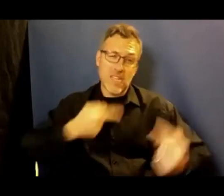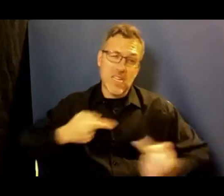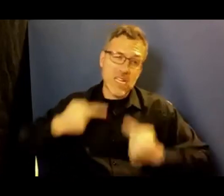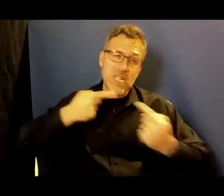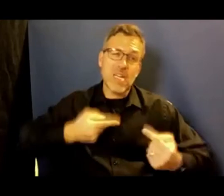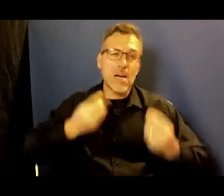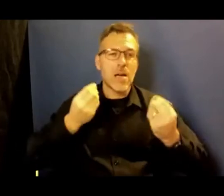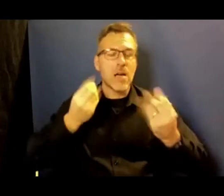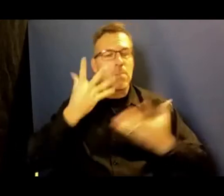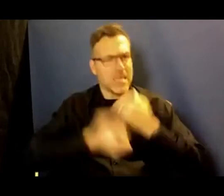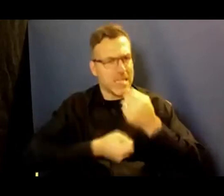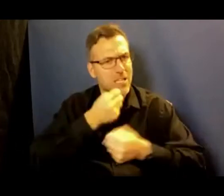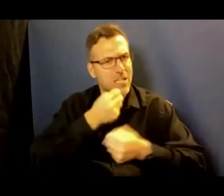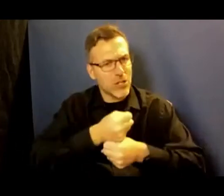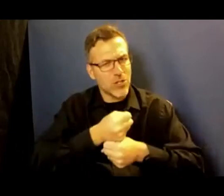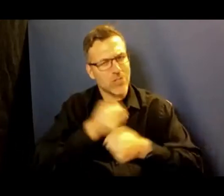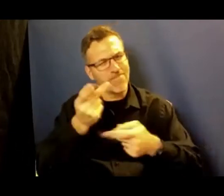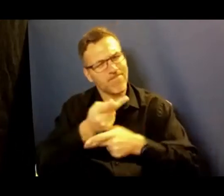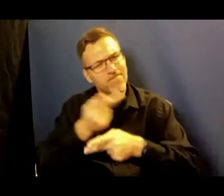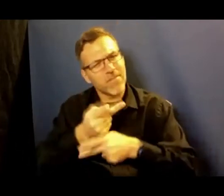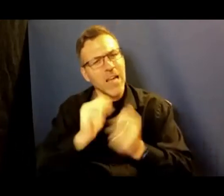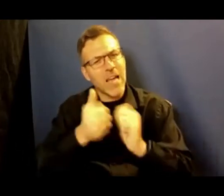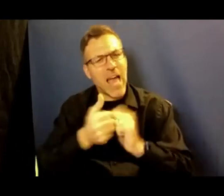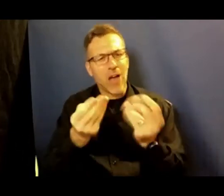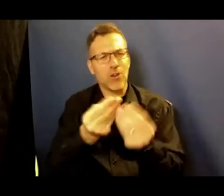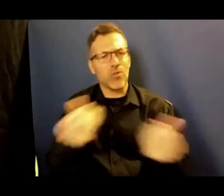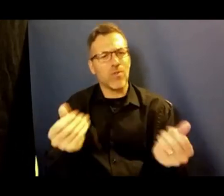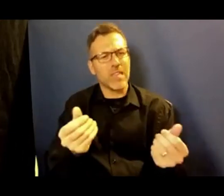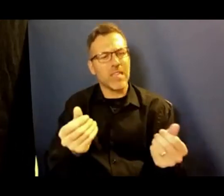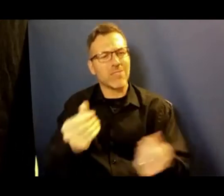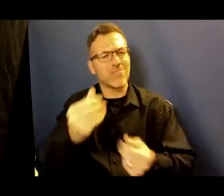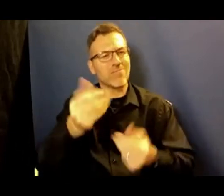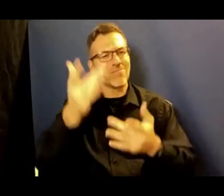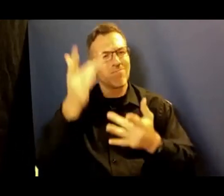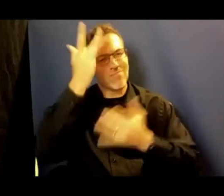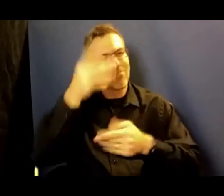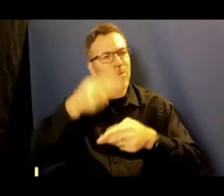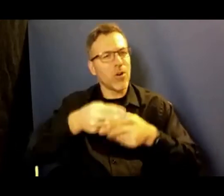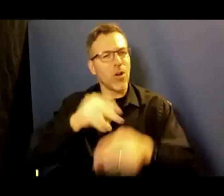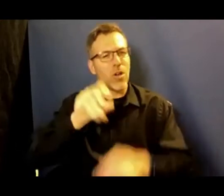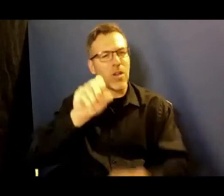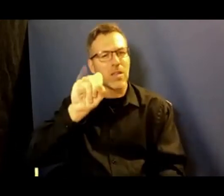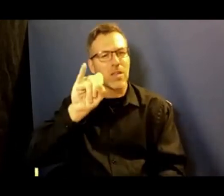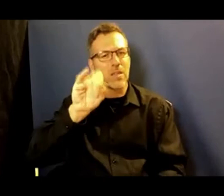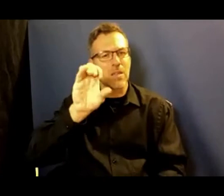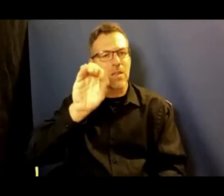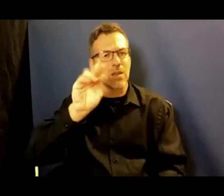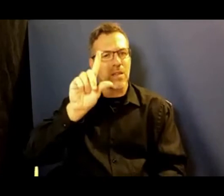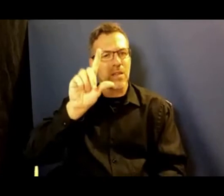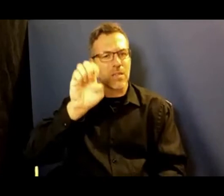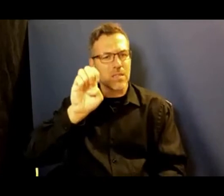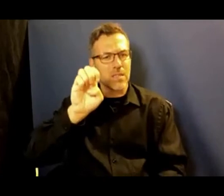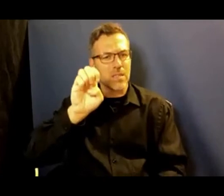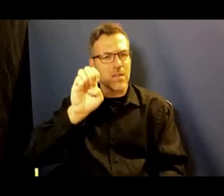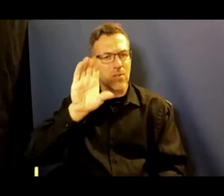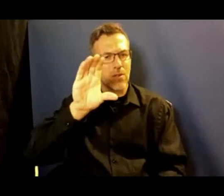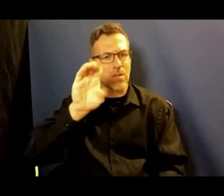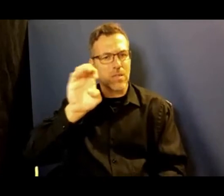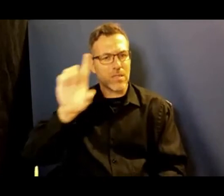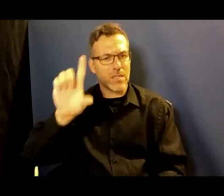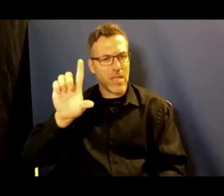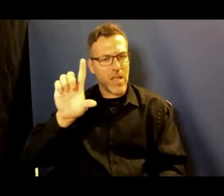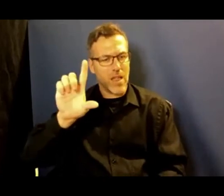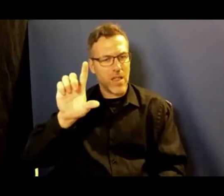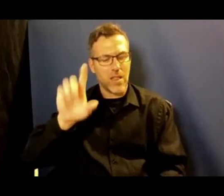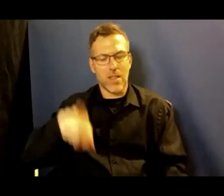to figure out how to fix sickle cell anemia and cystic fibrosis. And we have been trying to put stuff in people's